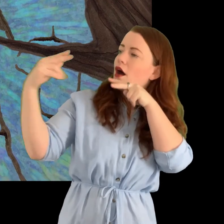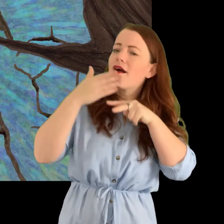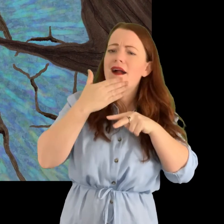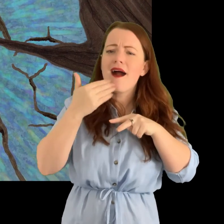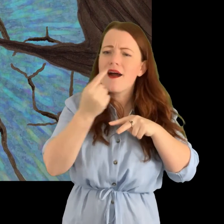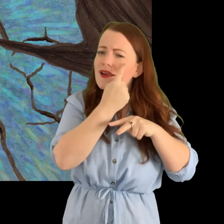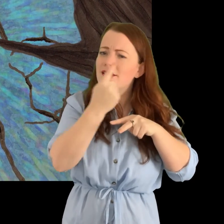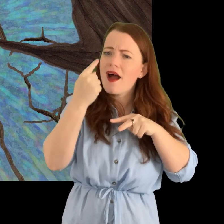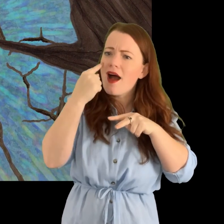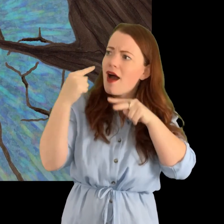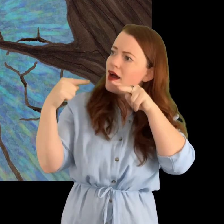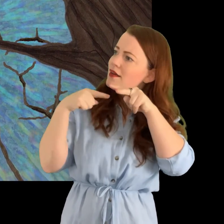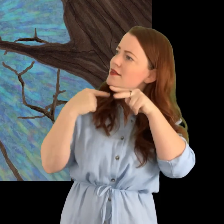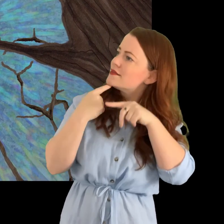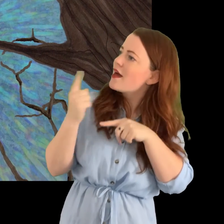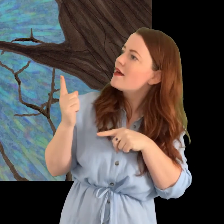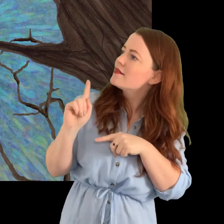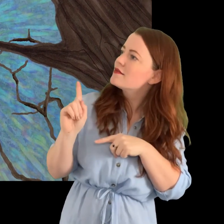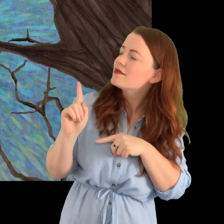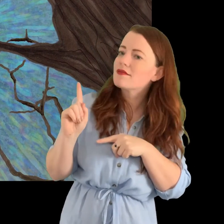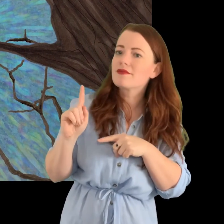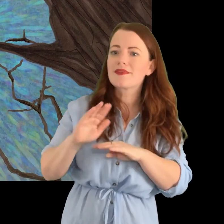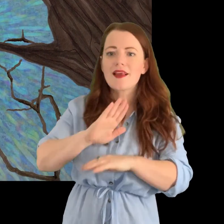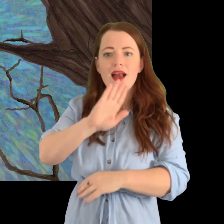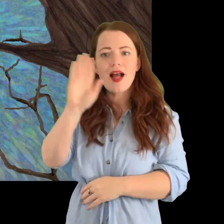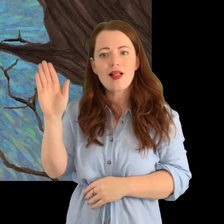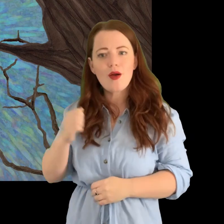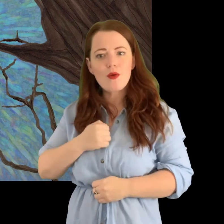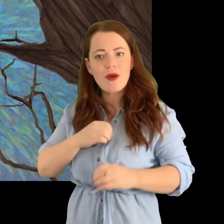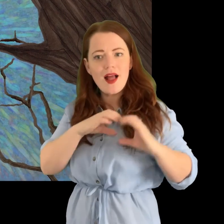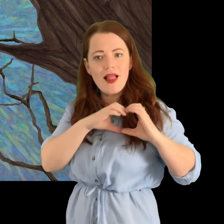With kindness in his eyes the man did say,